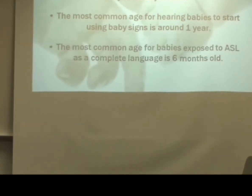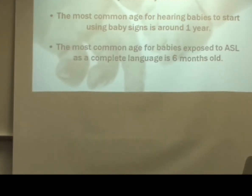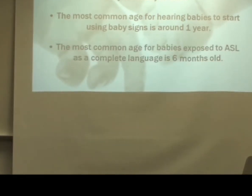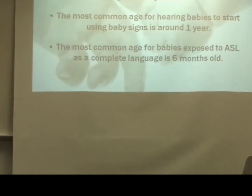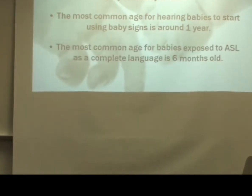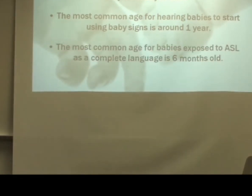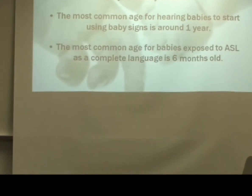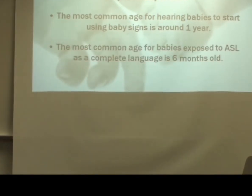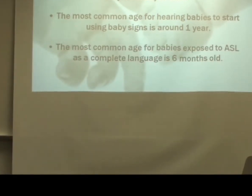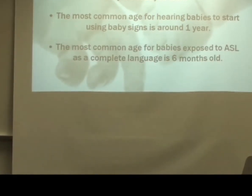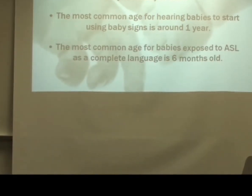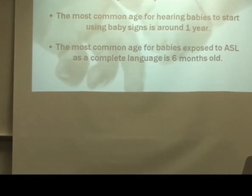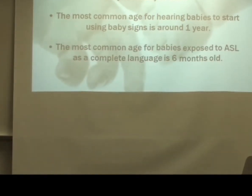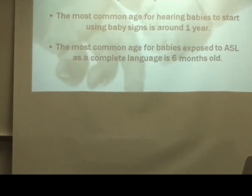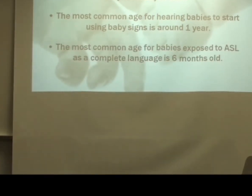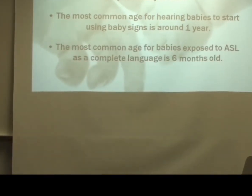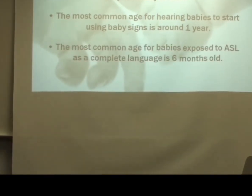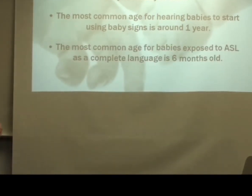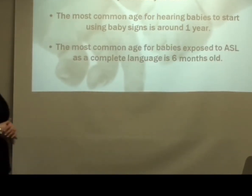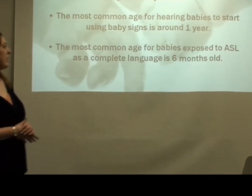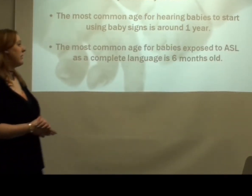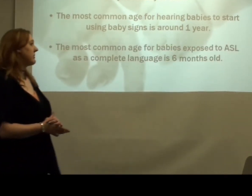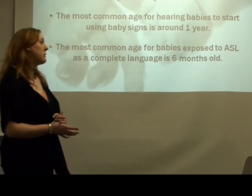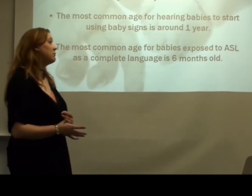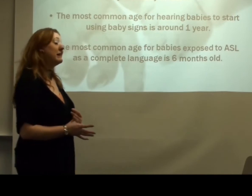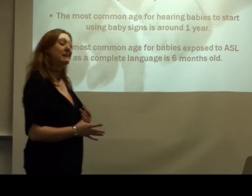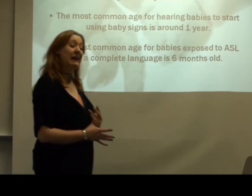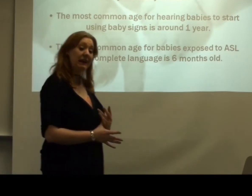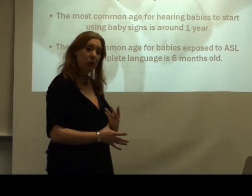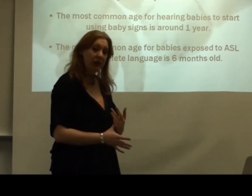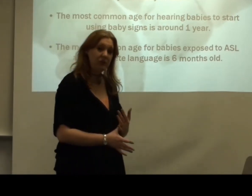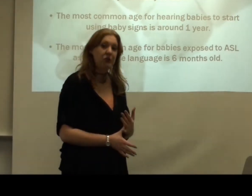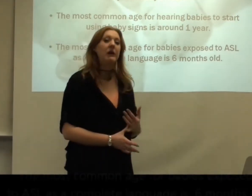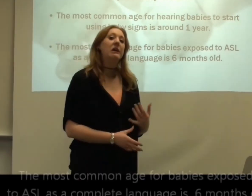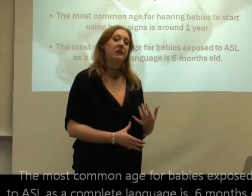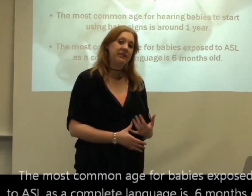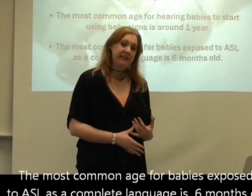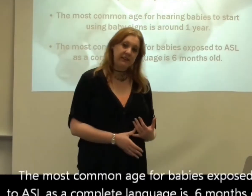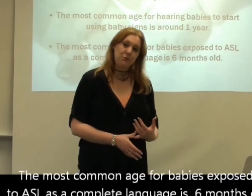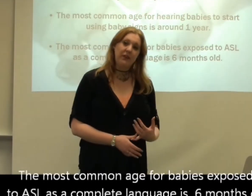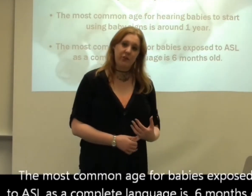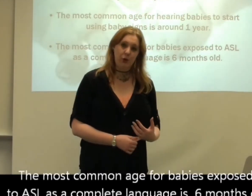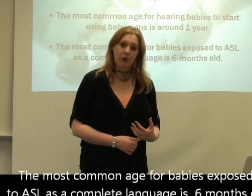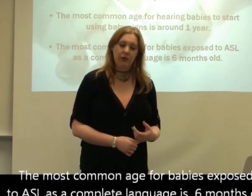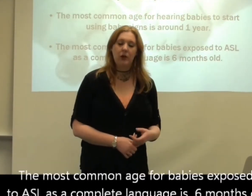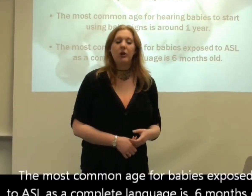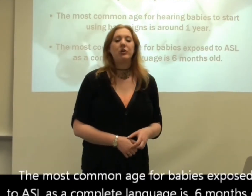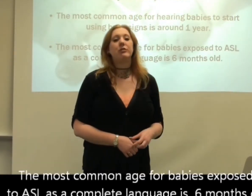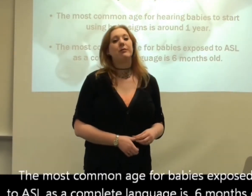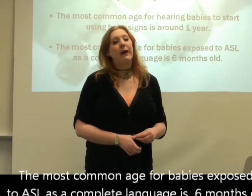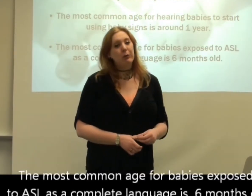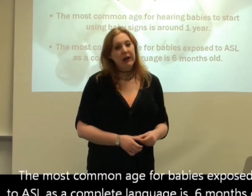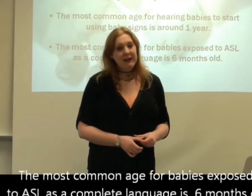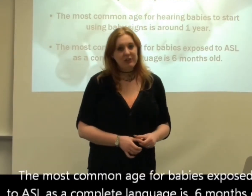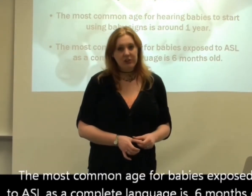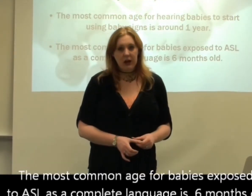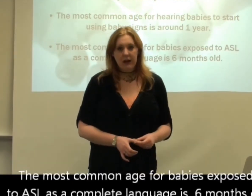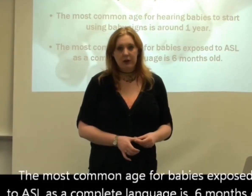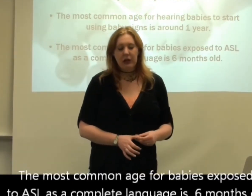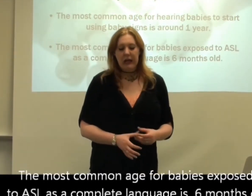The most common age for babies exposed to ASL as a complete language is 6 months old. So if I were to have a child